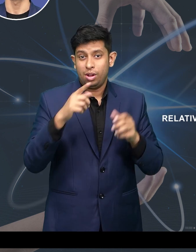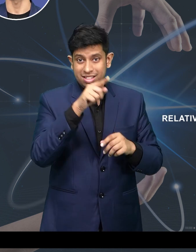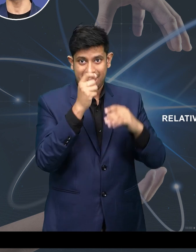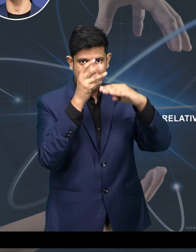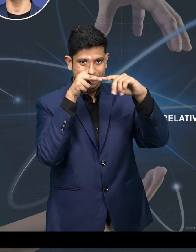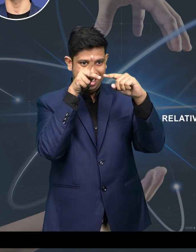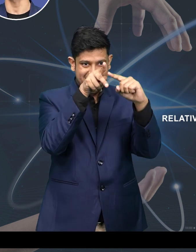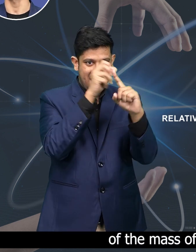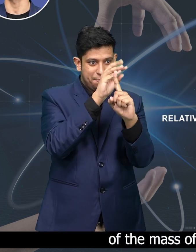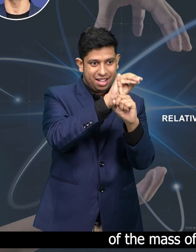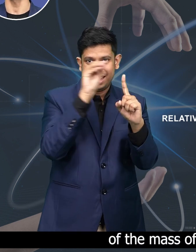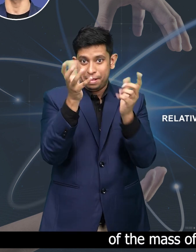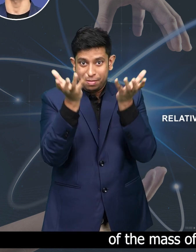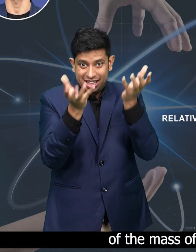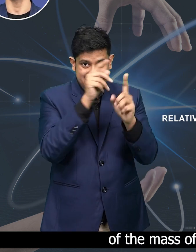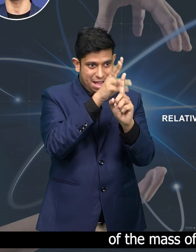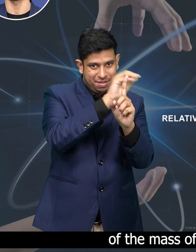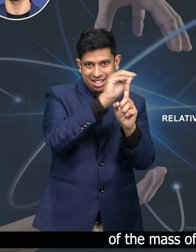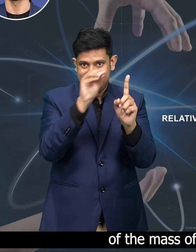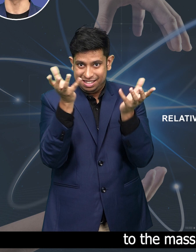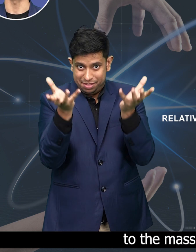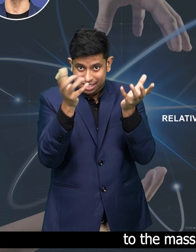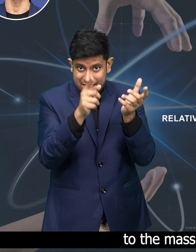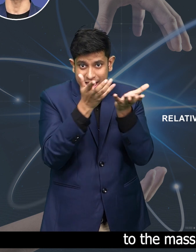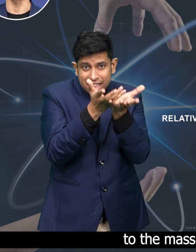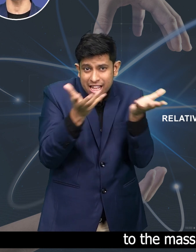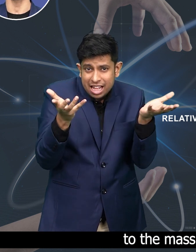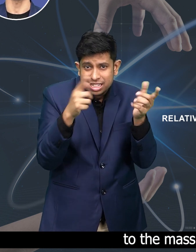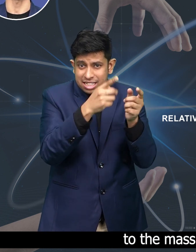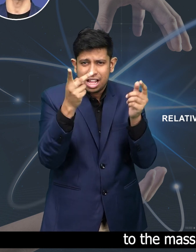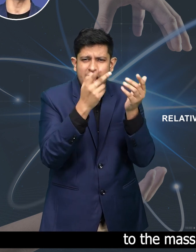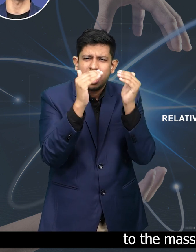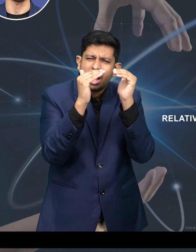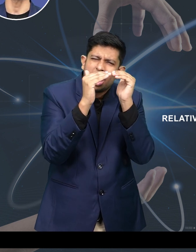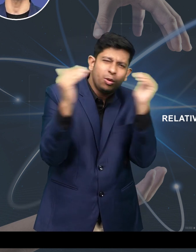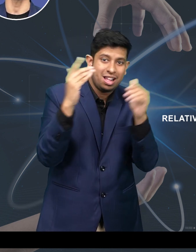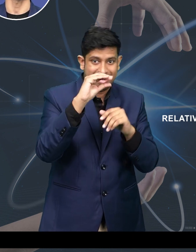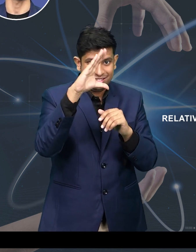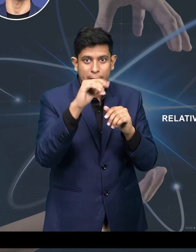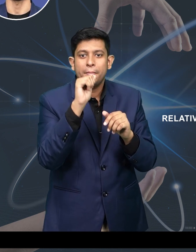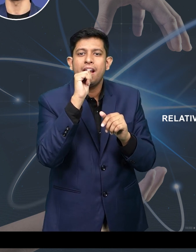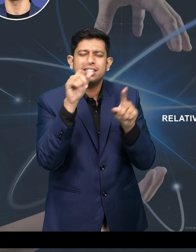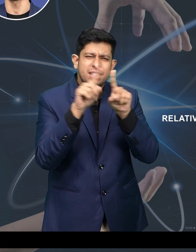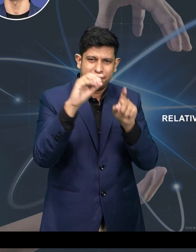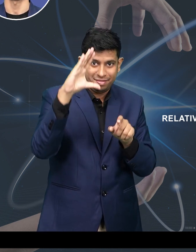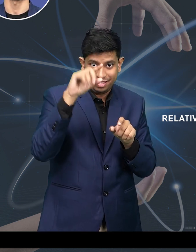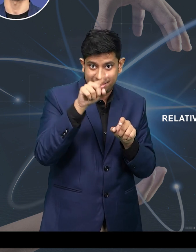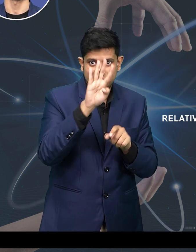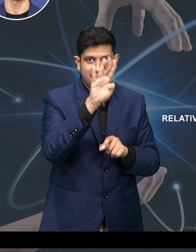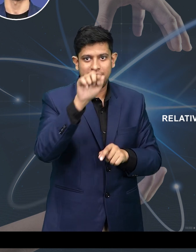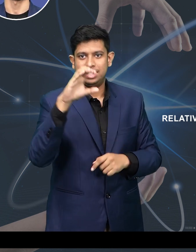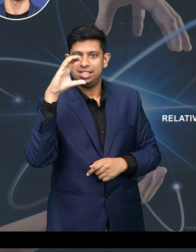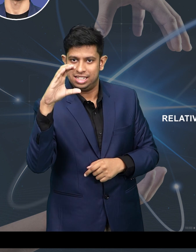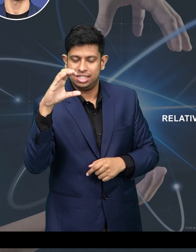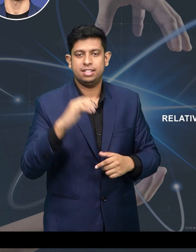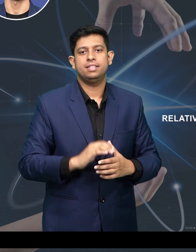Thus, the ratio of the mass of the given volume of a substance to the mass of an equal volume of water at 4 degrees centigrade also